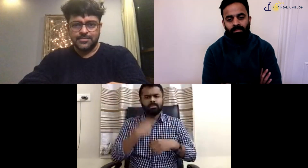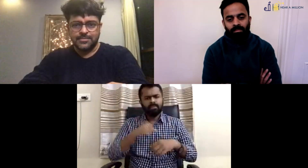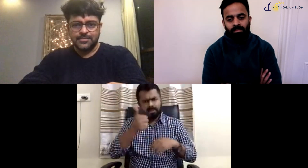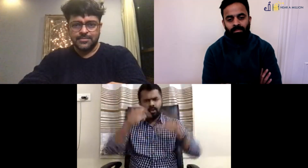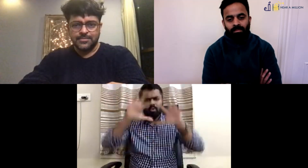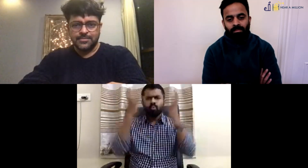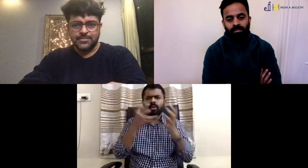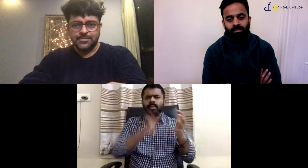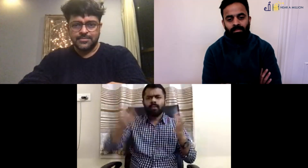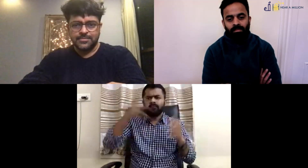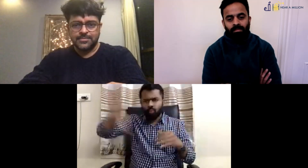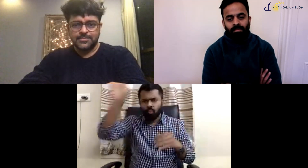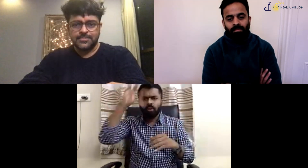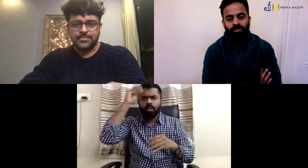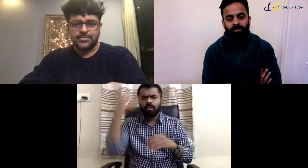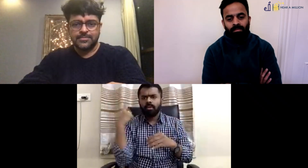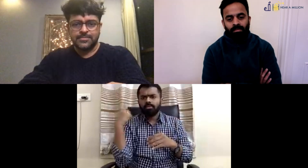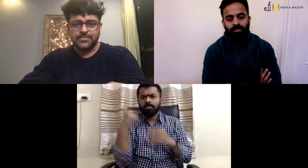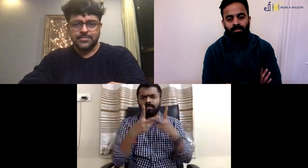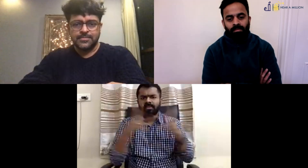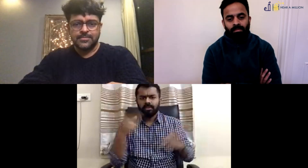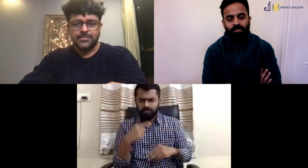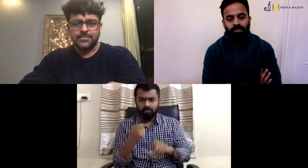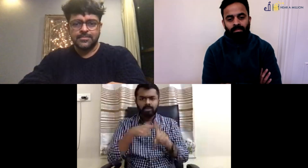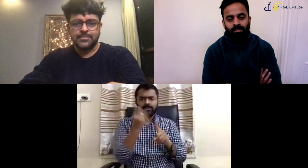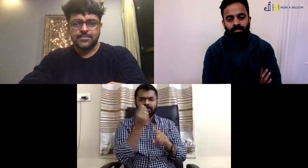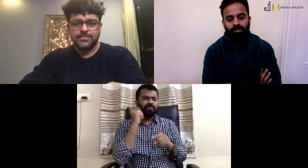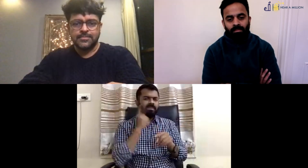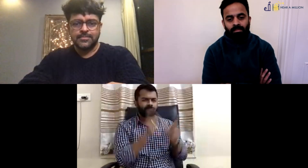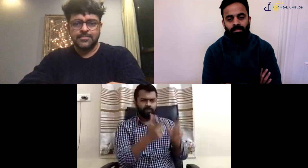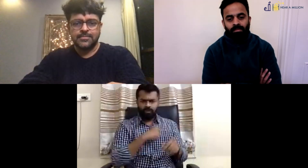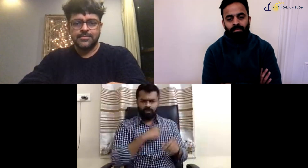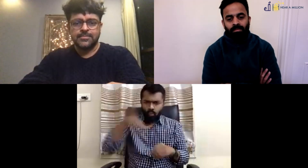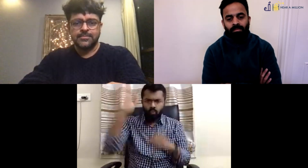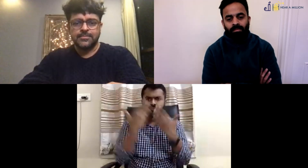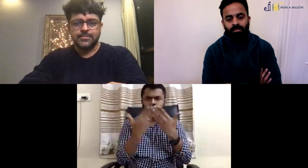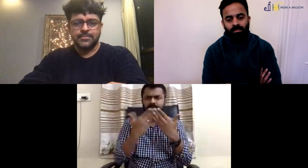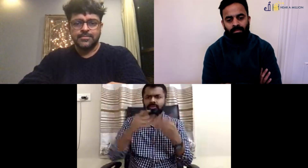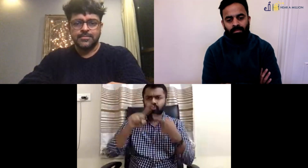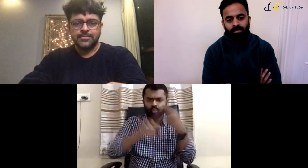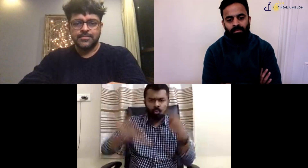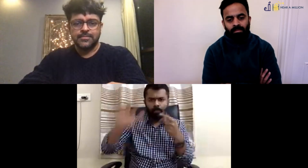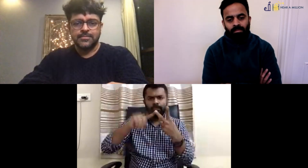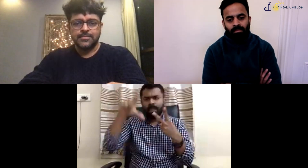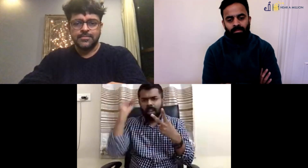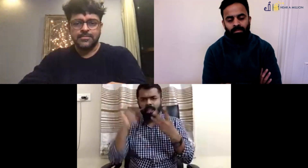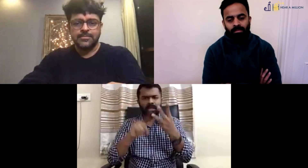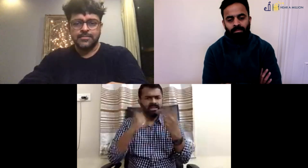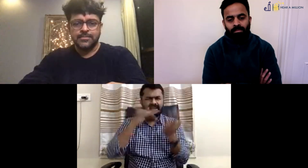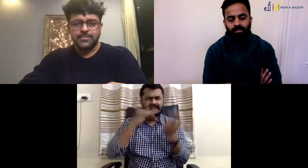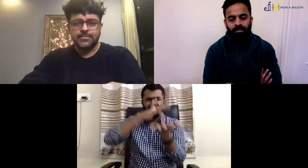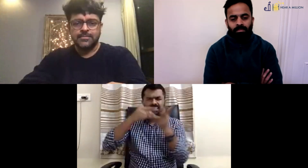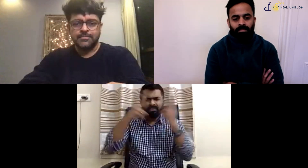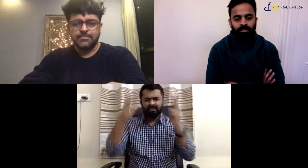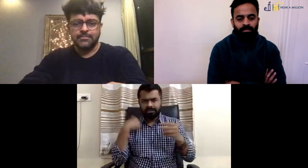having a creative ideas, and they thought that yeah, you can travel around the world and you can become a leader as well. Some deaf people told me that you